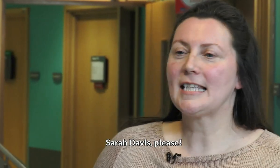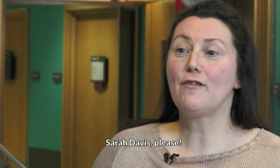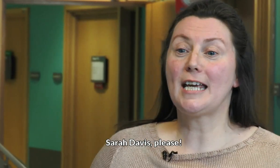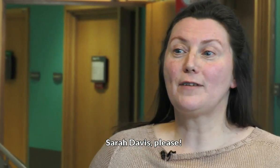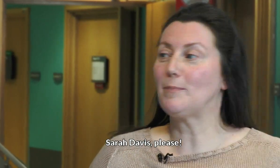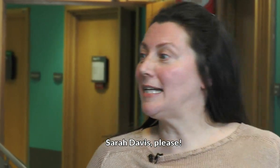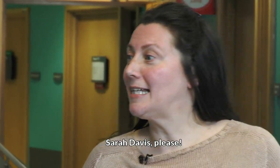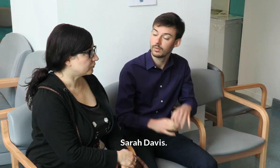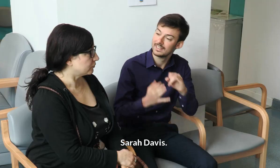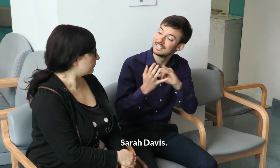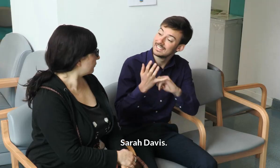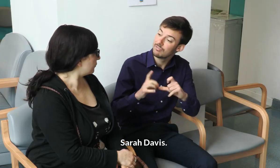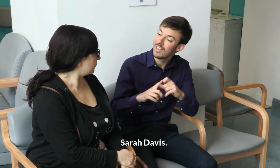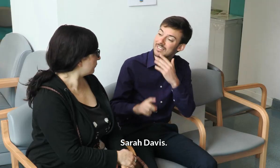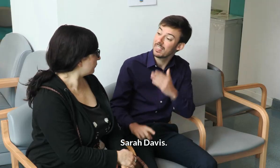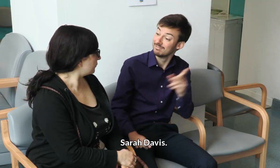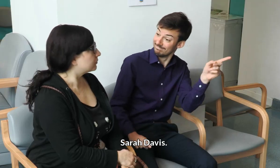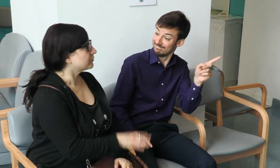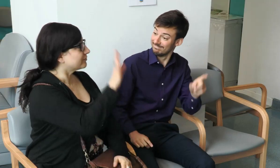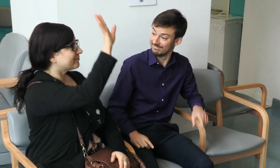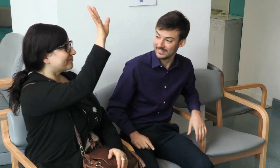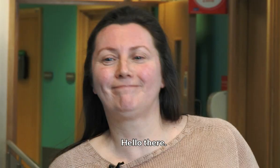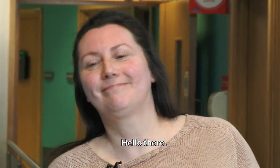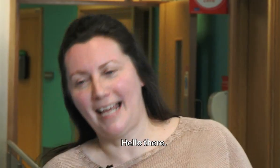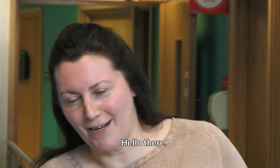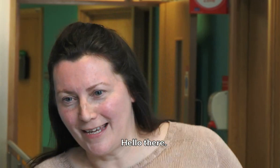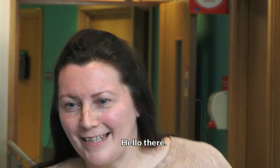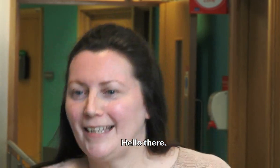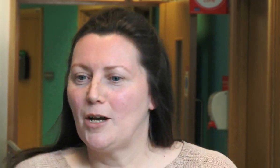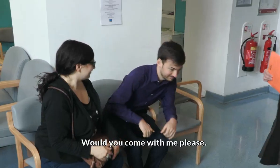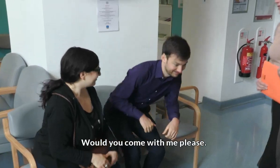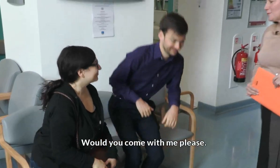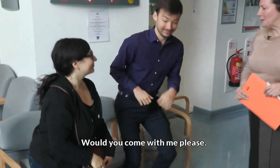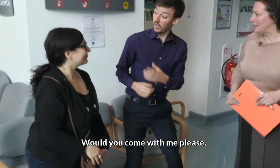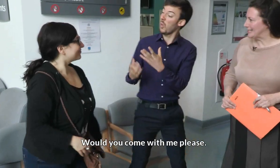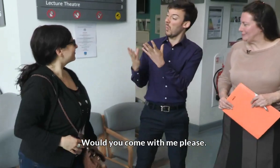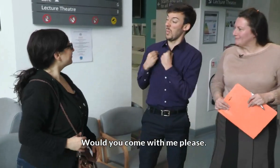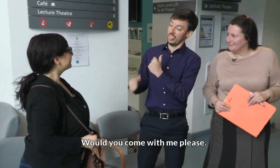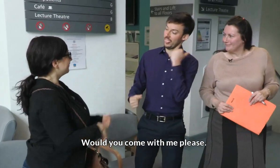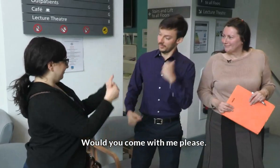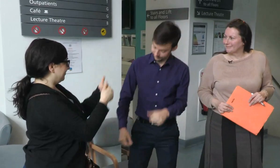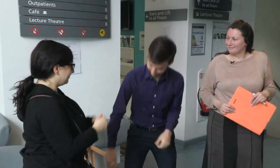Sarah Davis, please. Sarah Davis. Hello there. Would you come with me, please?